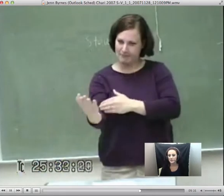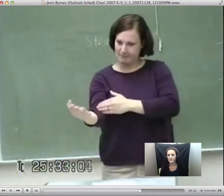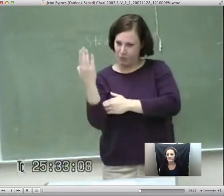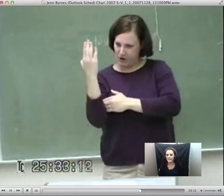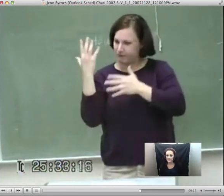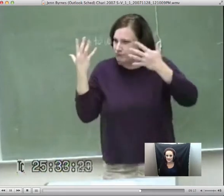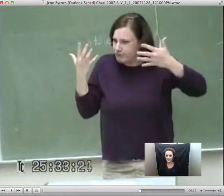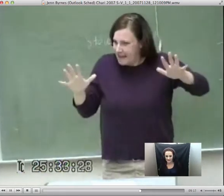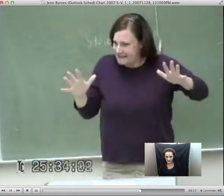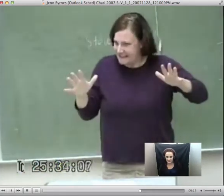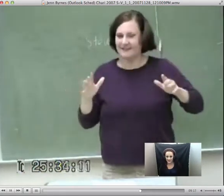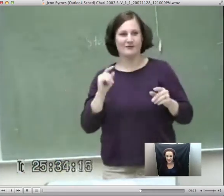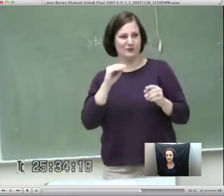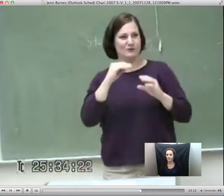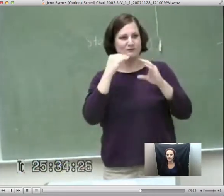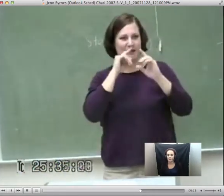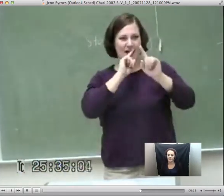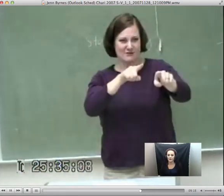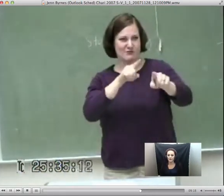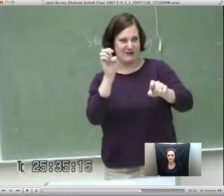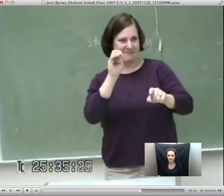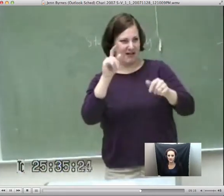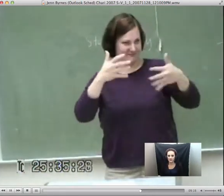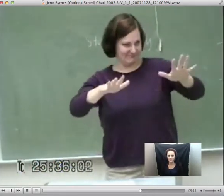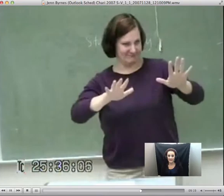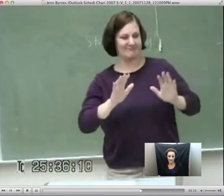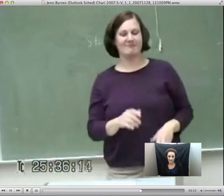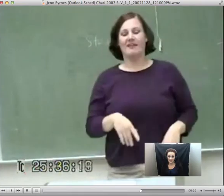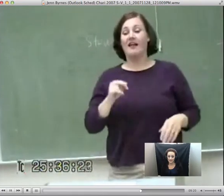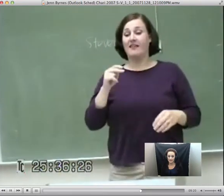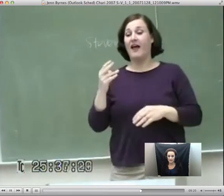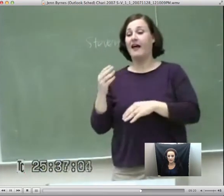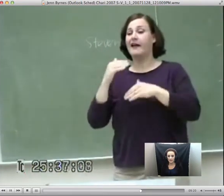I set up a specific time in the morning to answer my emails.